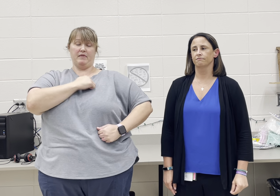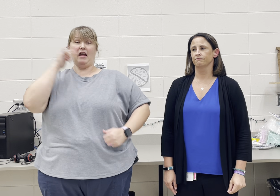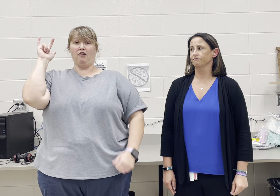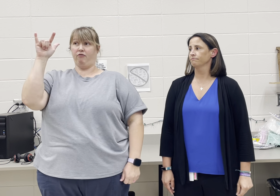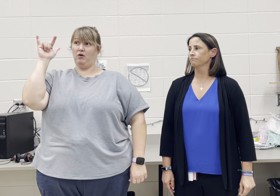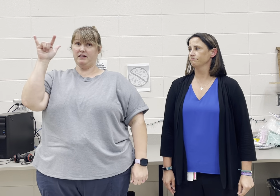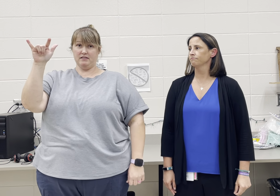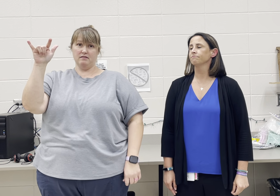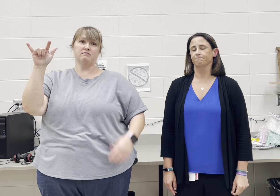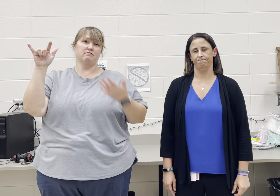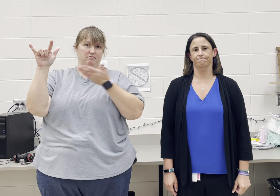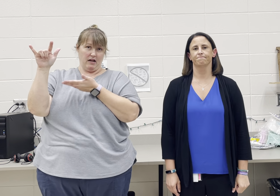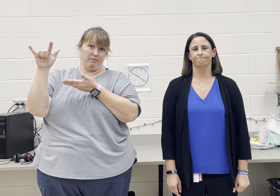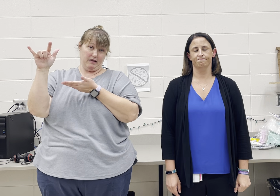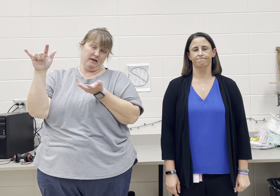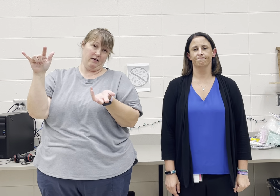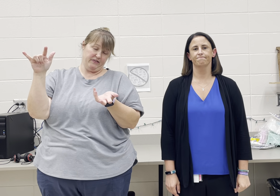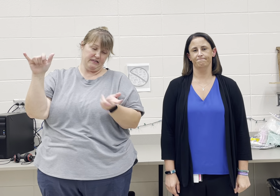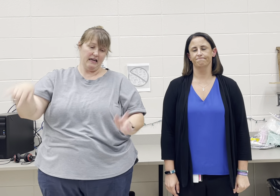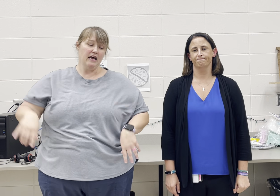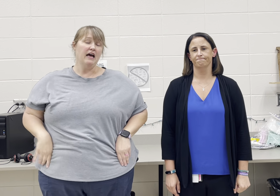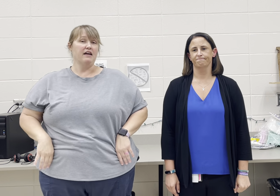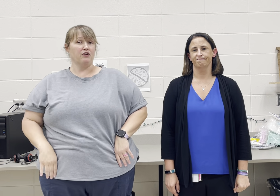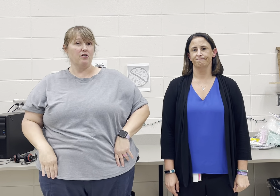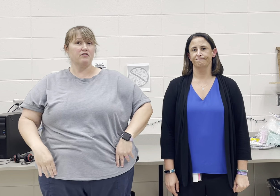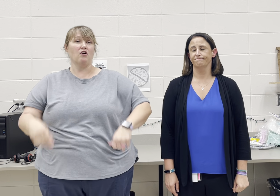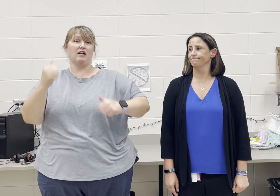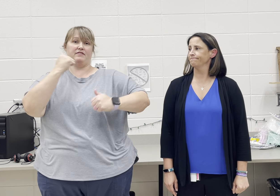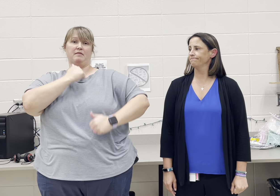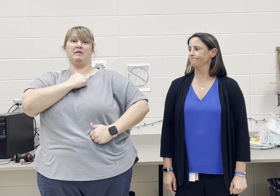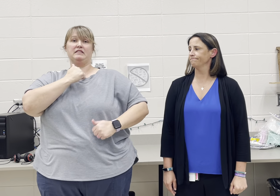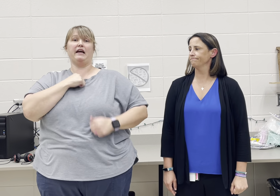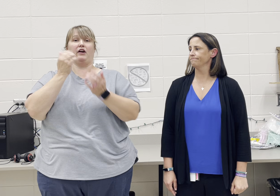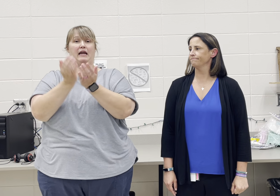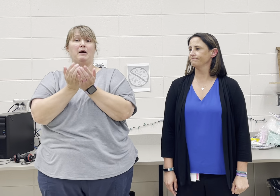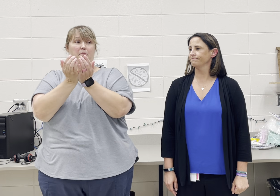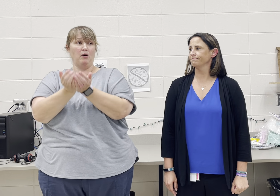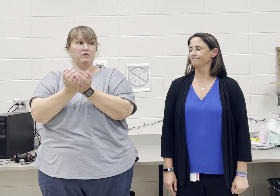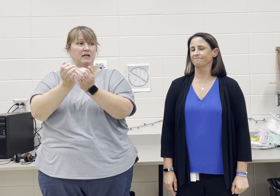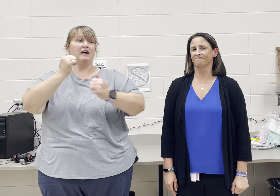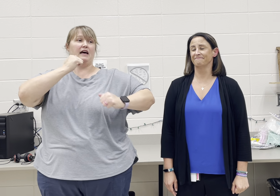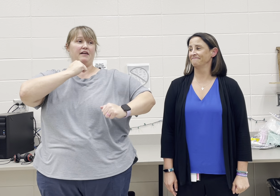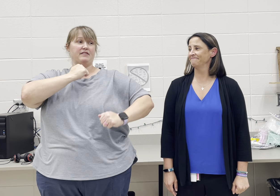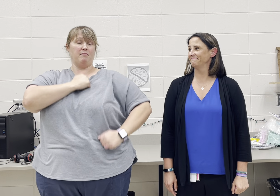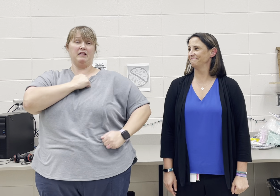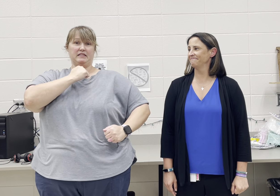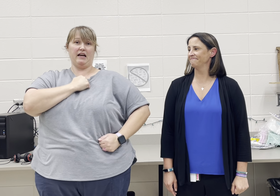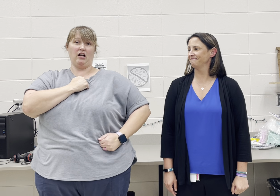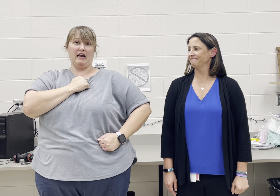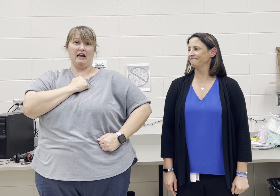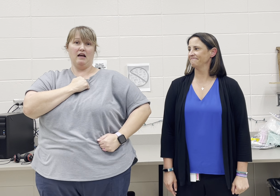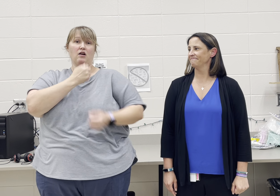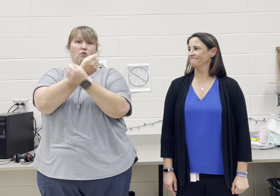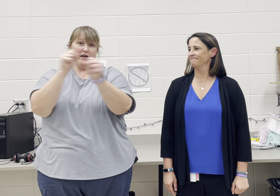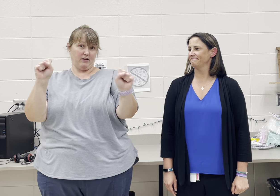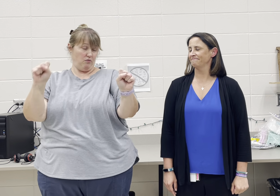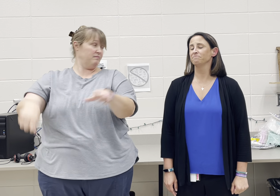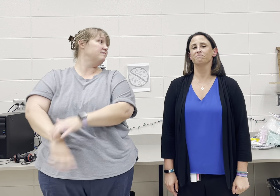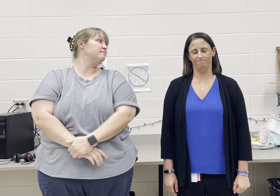Air Force, airplane, obviously. And for Coast Guard, I've seen military boat and I've seen military rescue. There